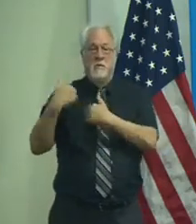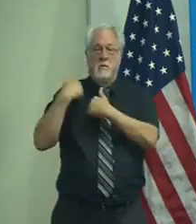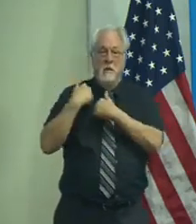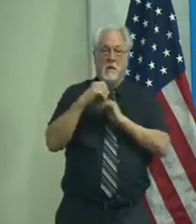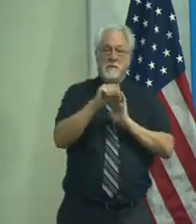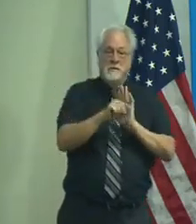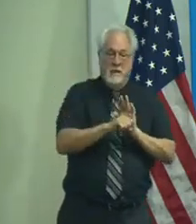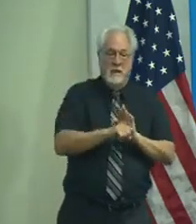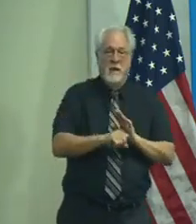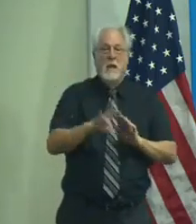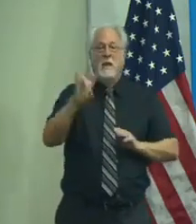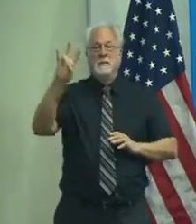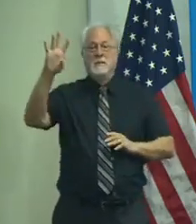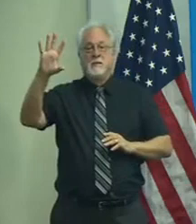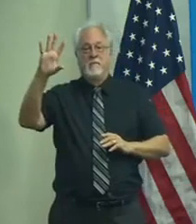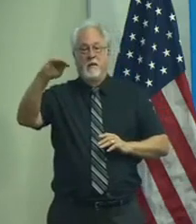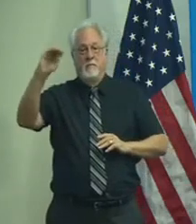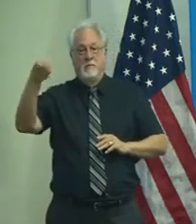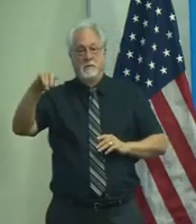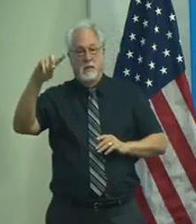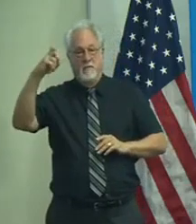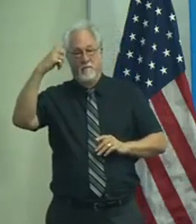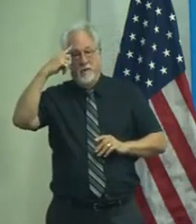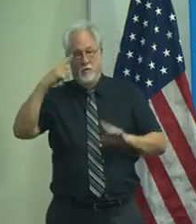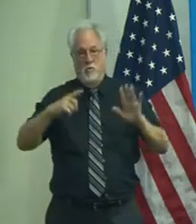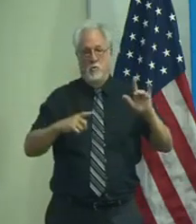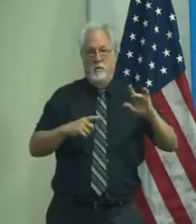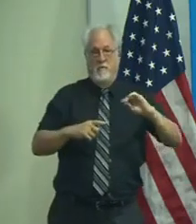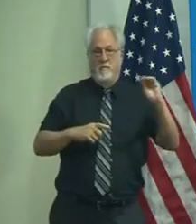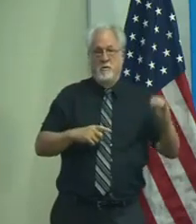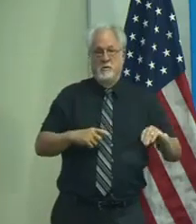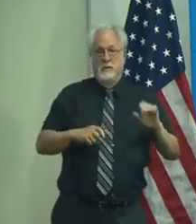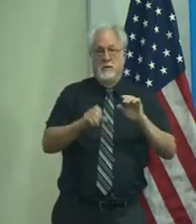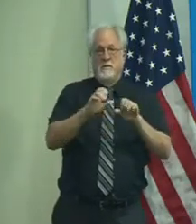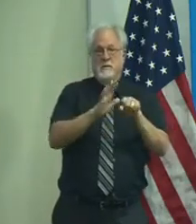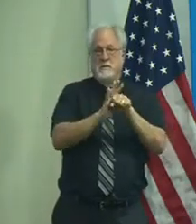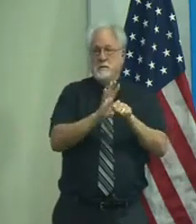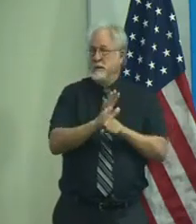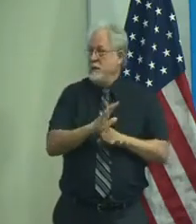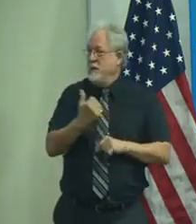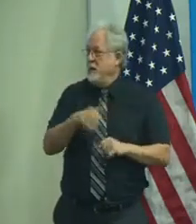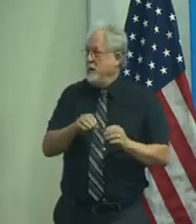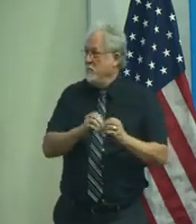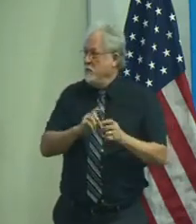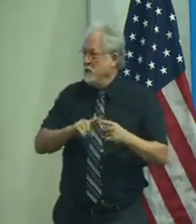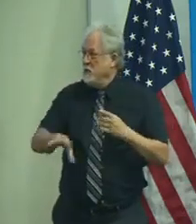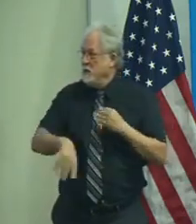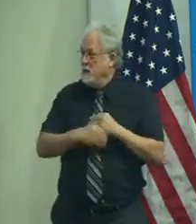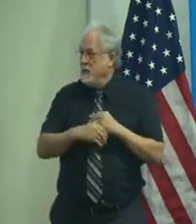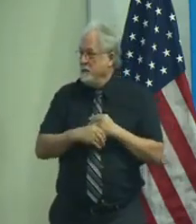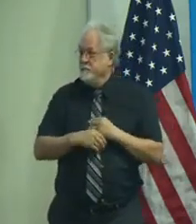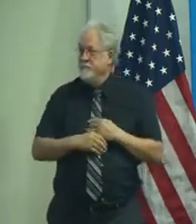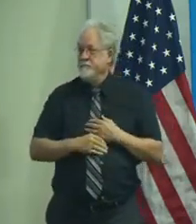be 75% federal, 25% state. General Wascom, anything else we need to mention